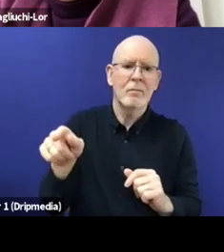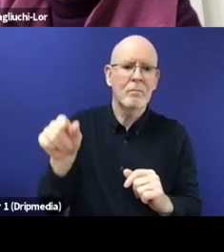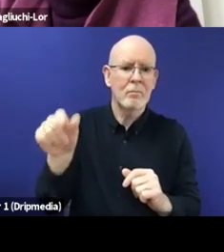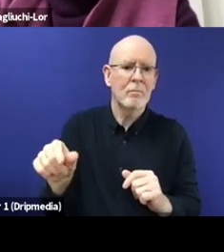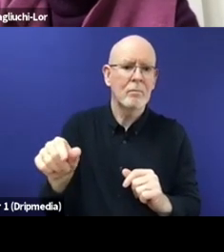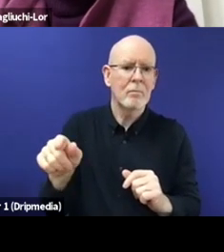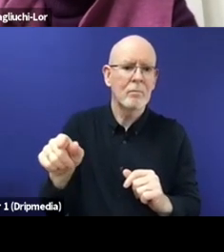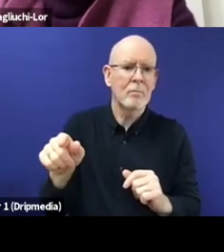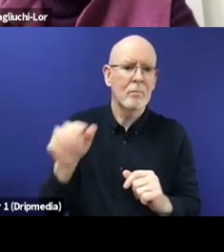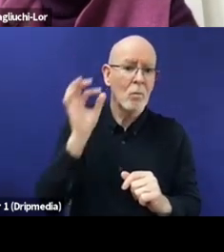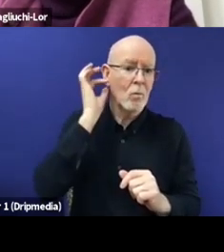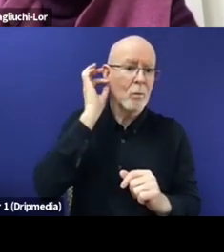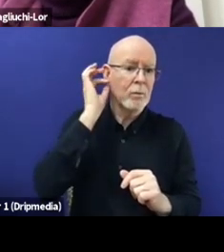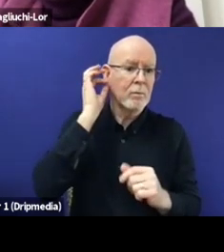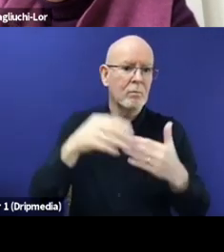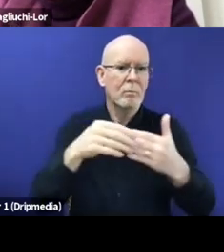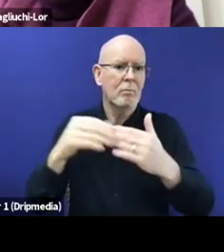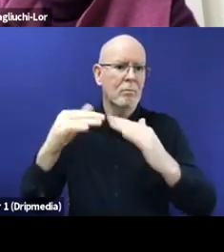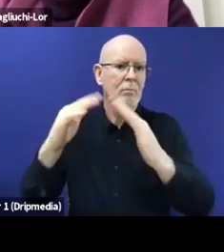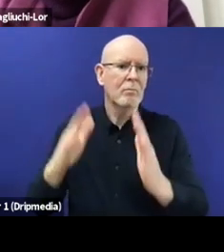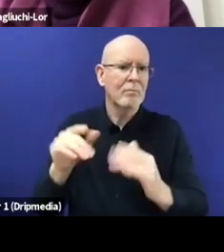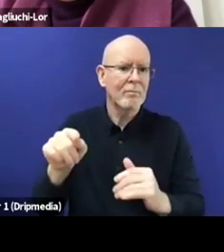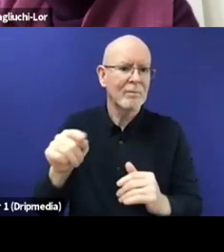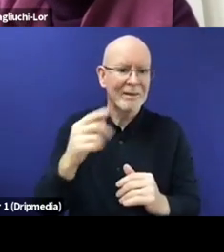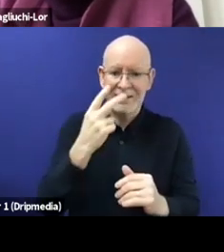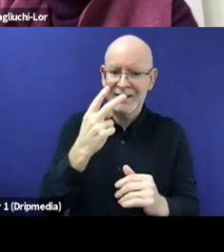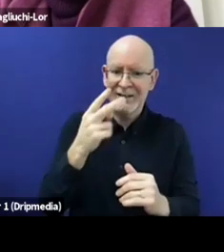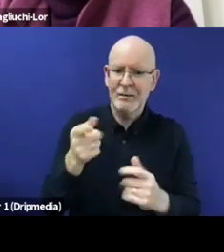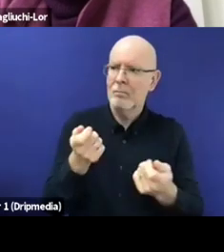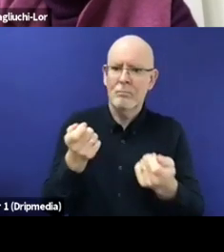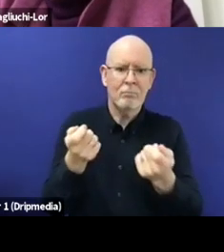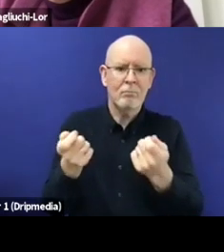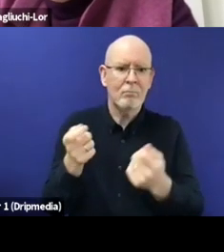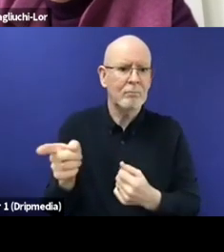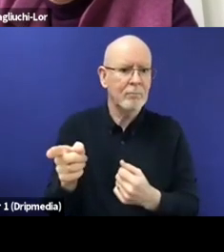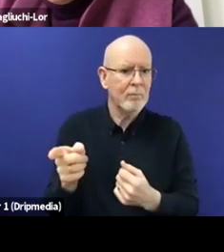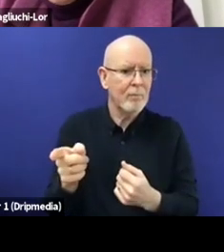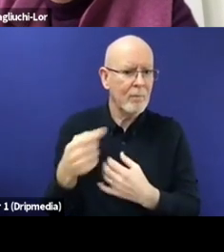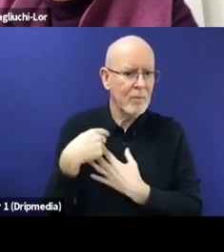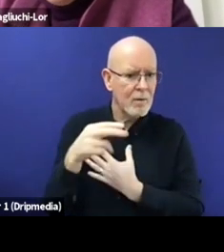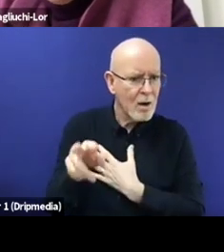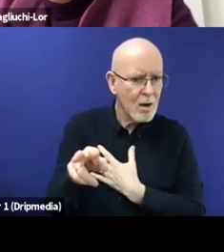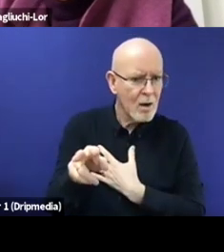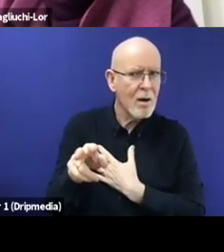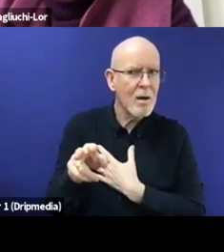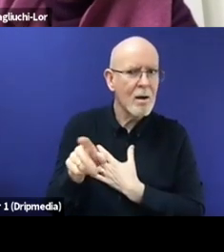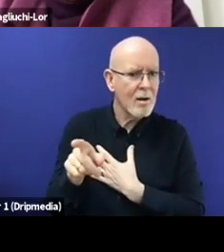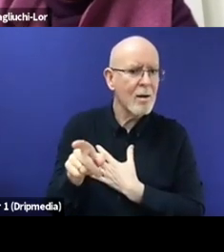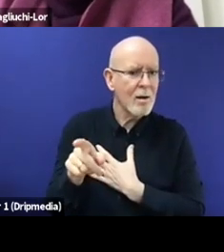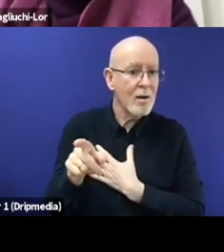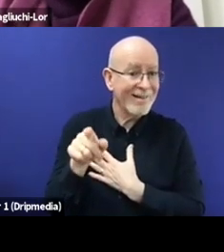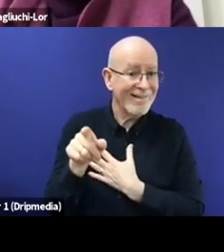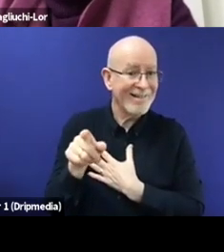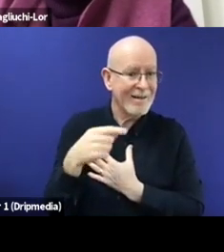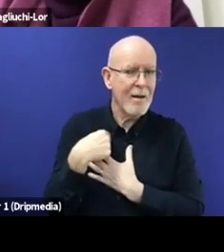where they see their needs are not being met. In those days, and I don't know now because I haven't been in Dadaab in many, many years,